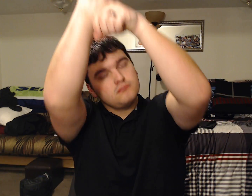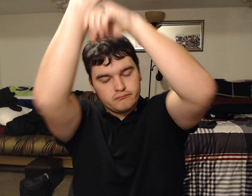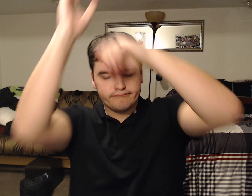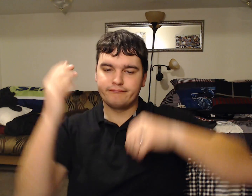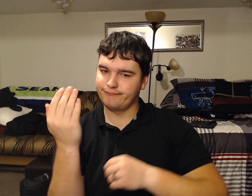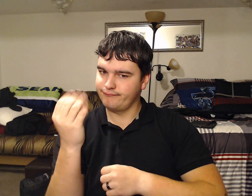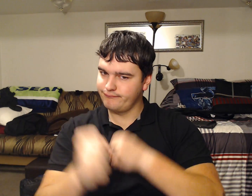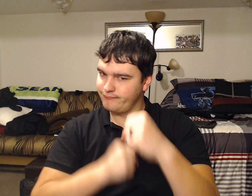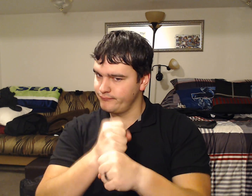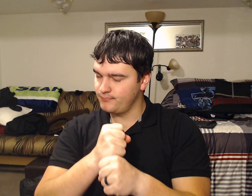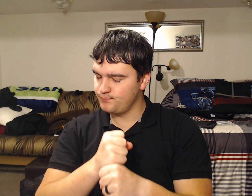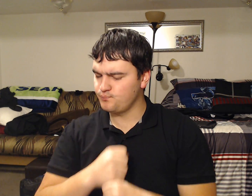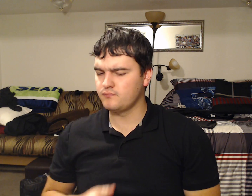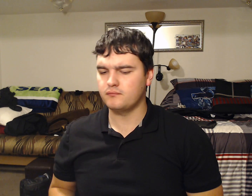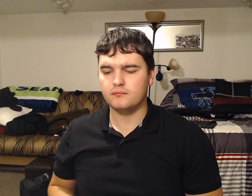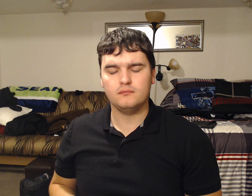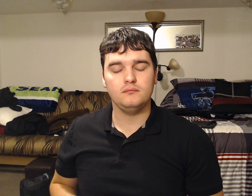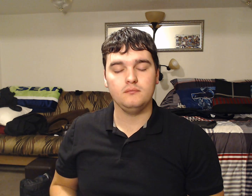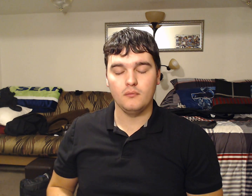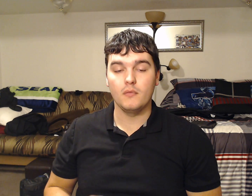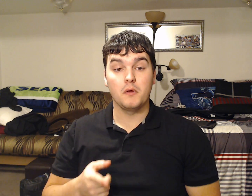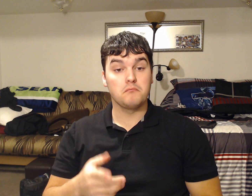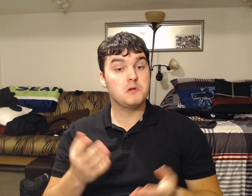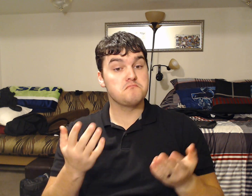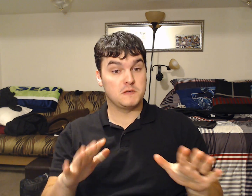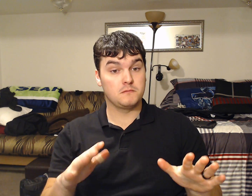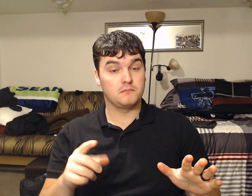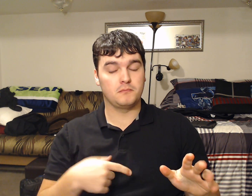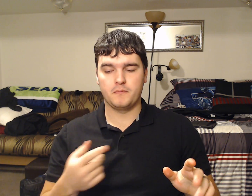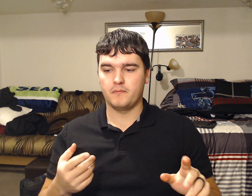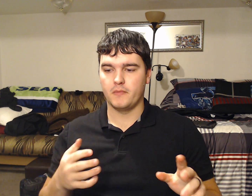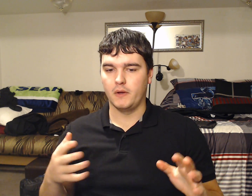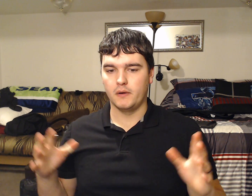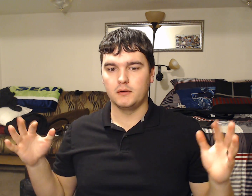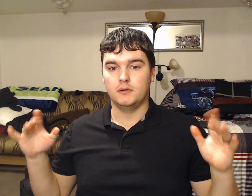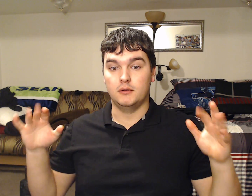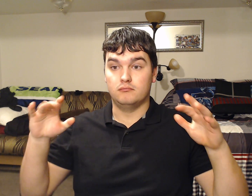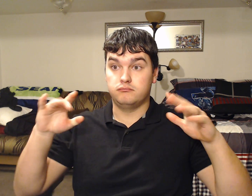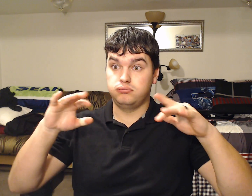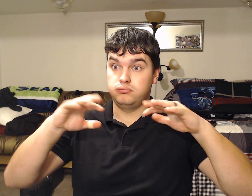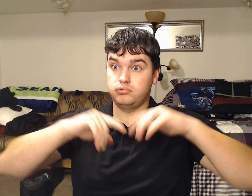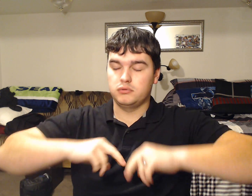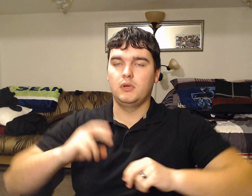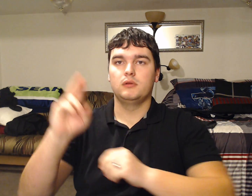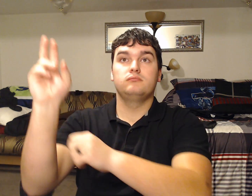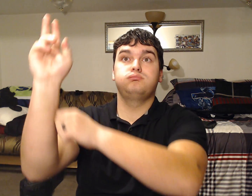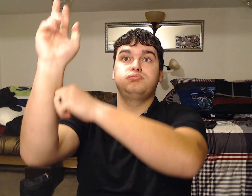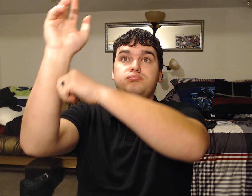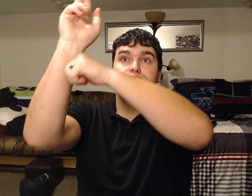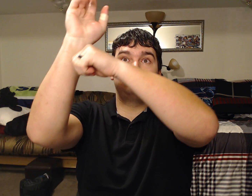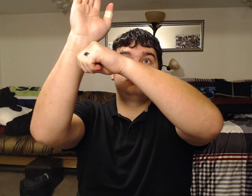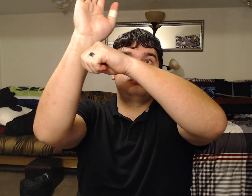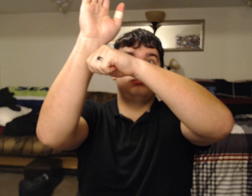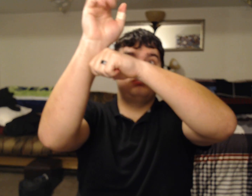When the 15 years was finished, everyone gathered around as the rockets came back to Earth and landed. When the first